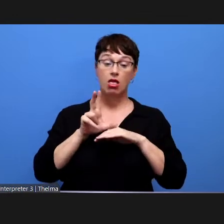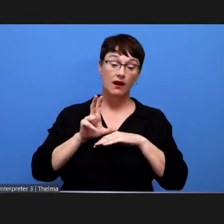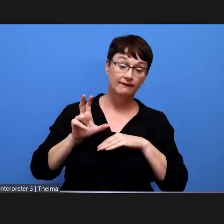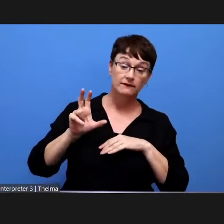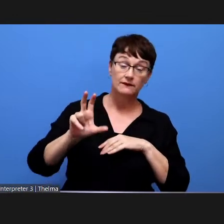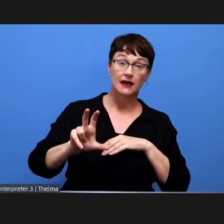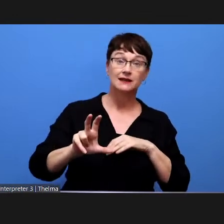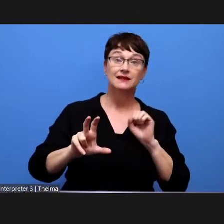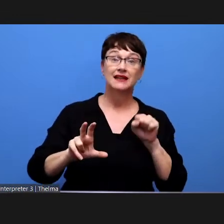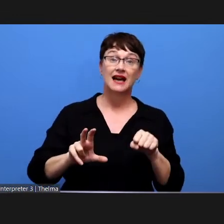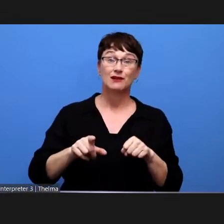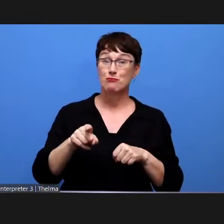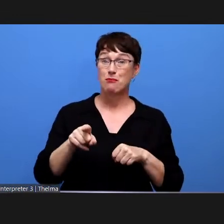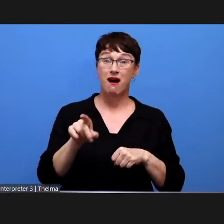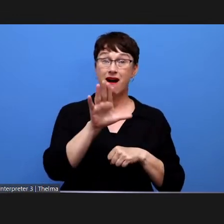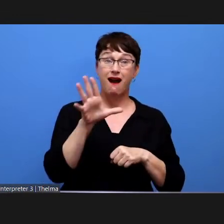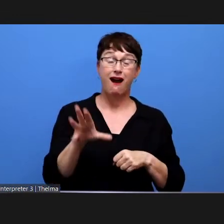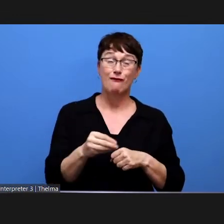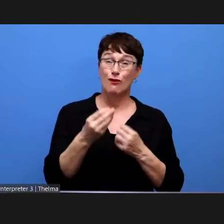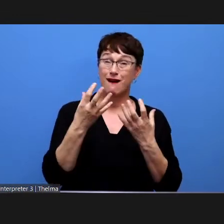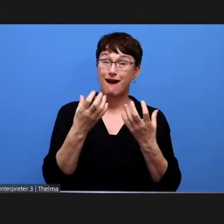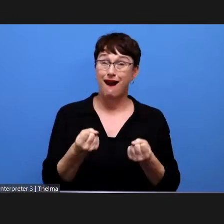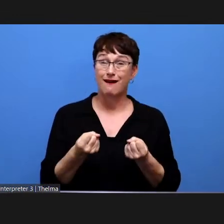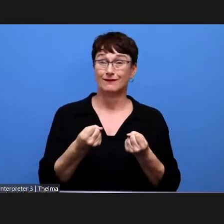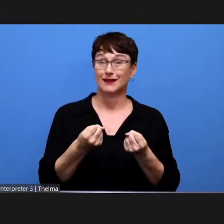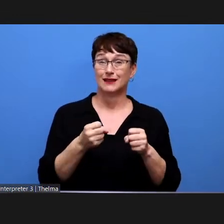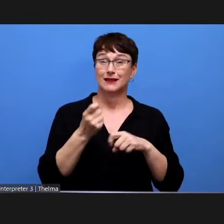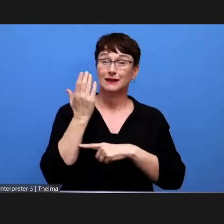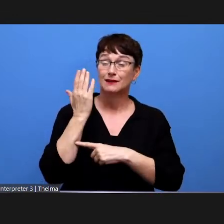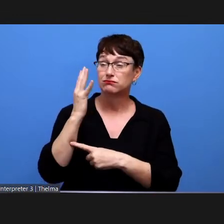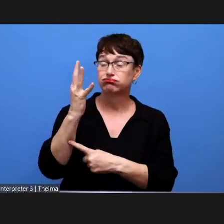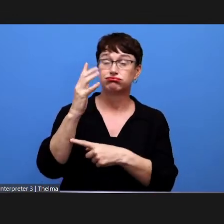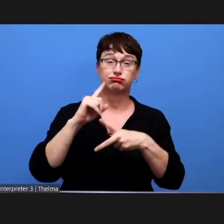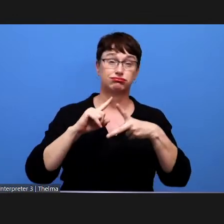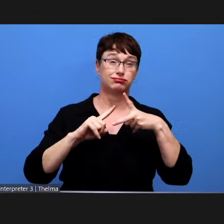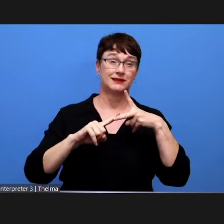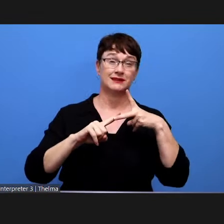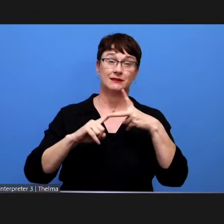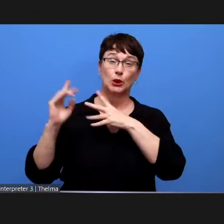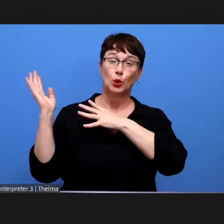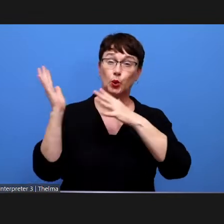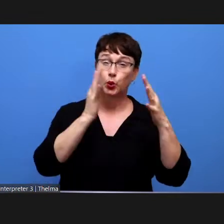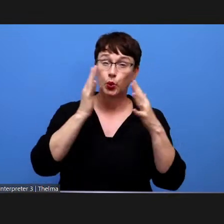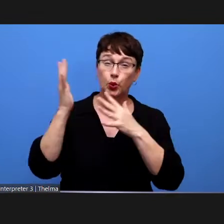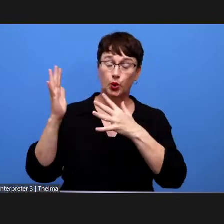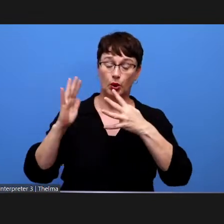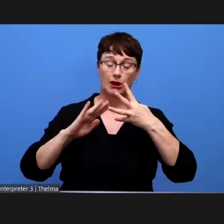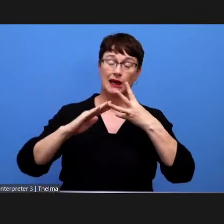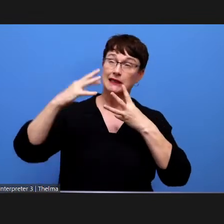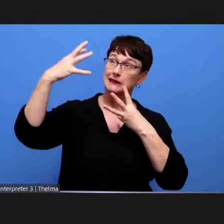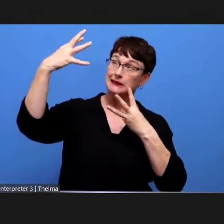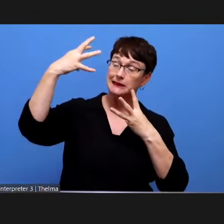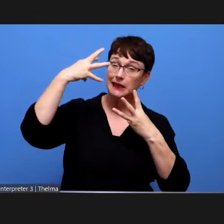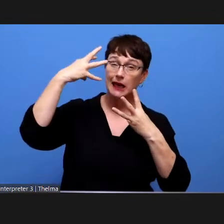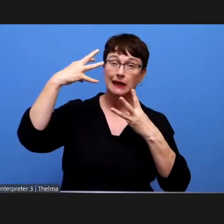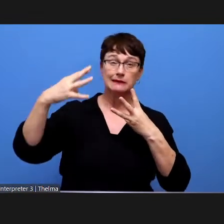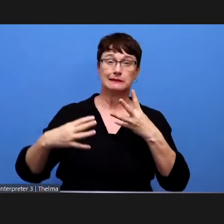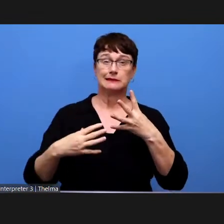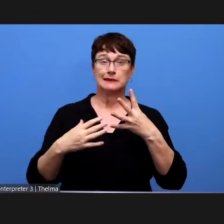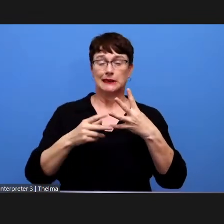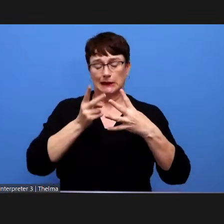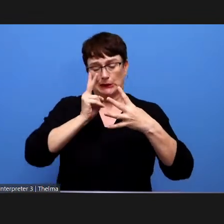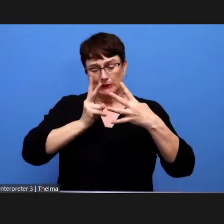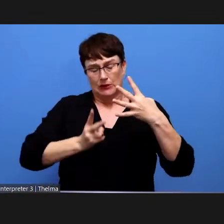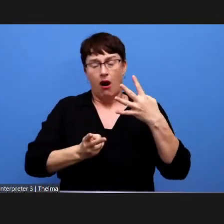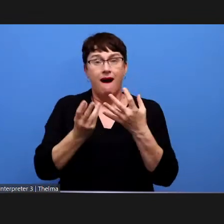resources, while also benefiting from the lower cost, for example, of renewables over the long term, and delivering this in a formula